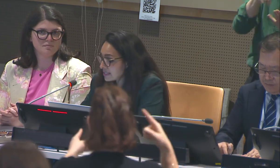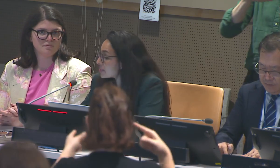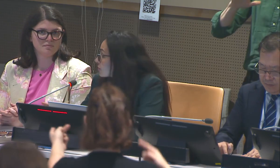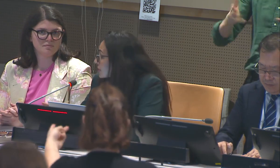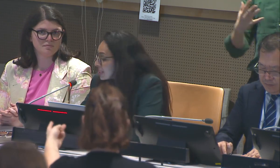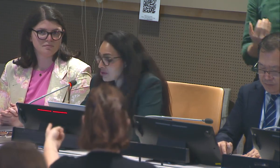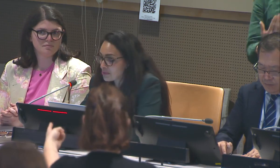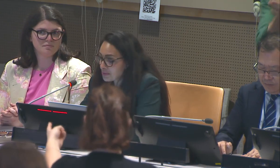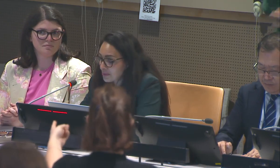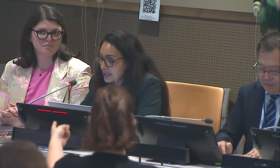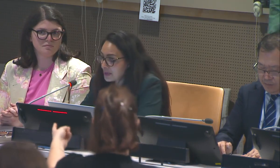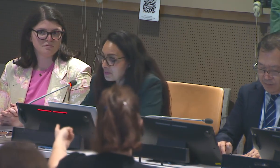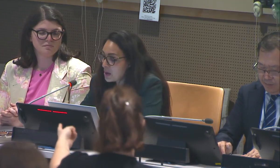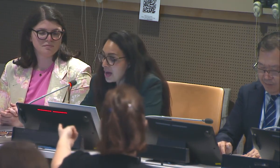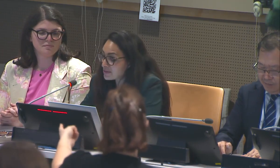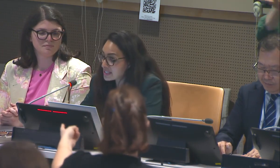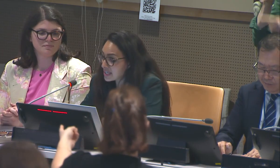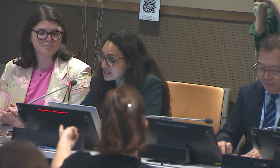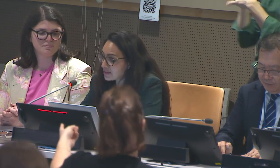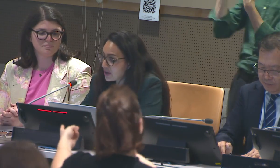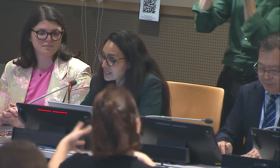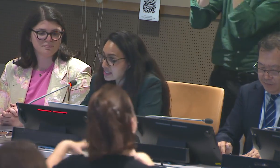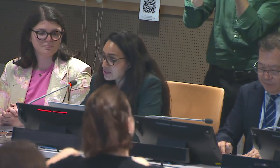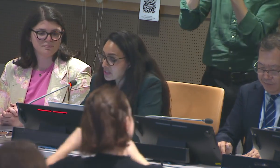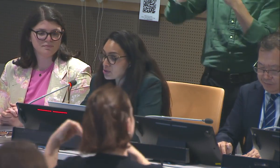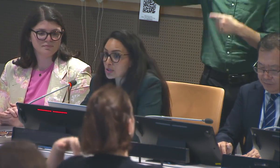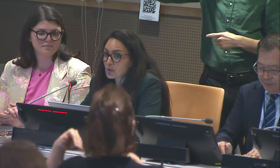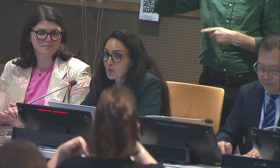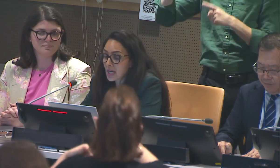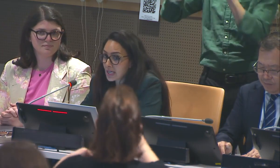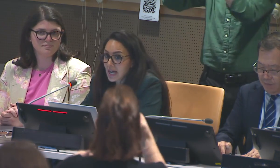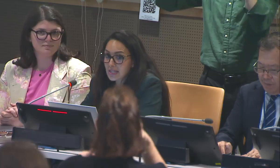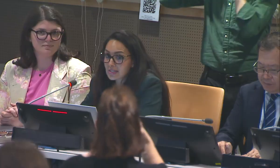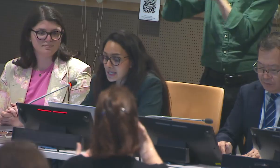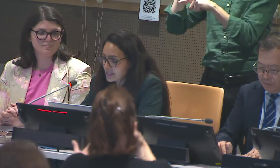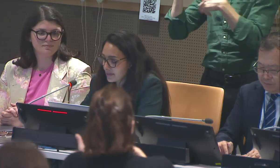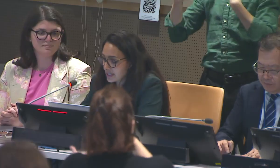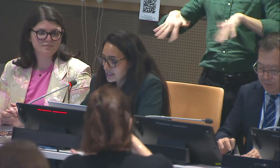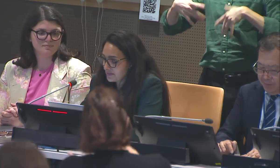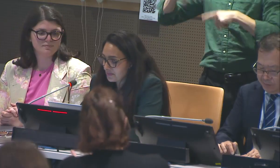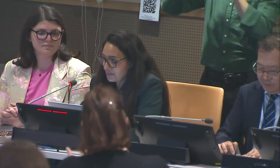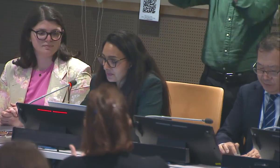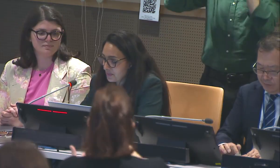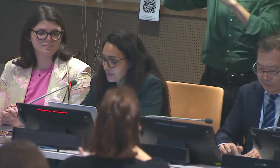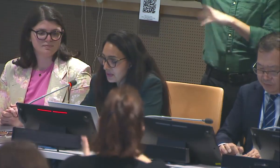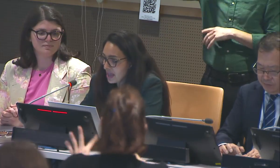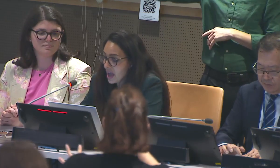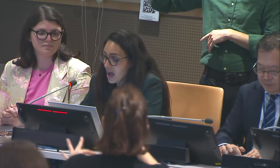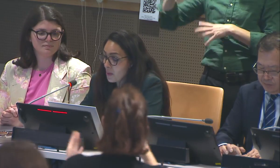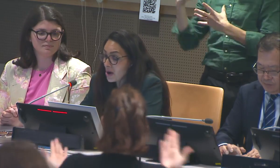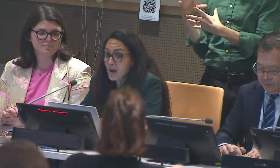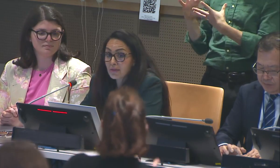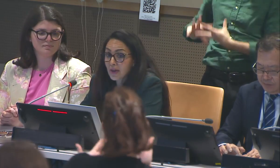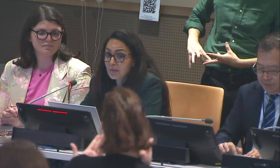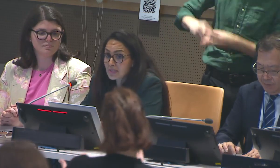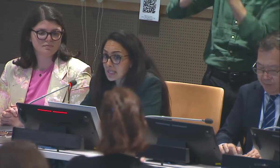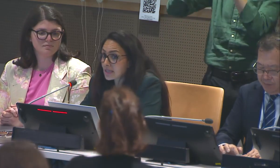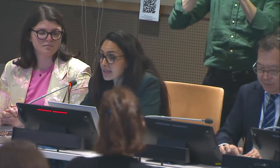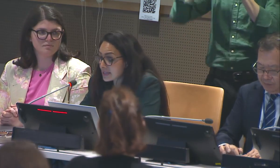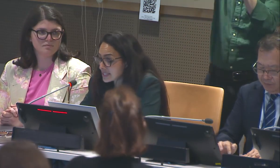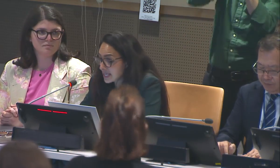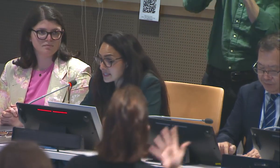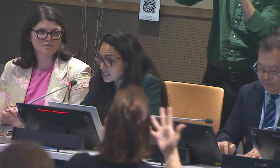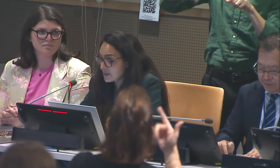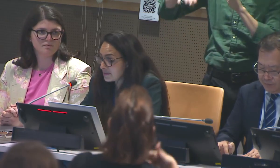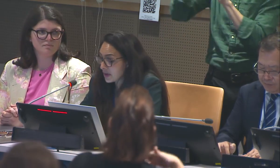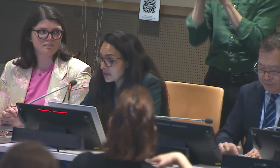Morgan Banks and Dr. Sarah Ruthenberg have discussed the findings of this critical work at today's event, where I found